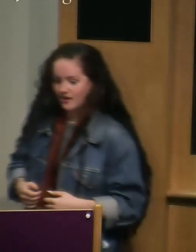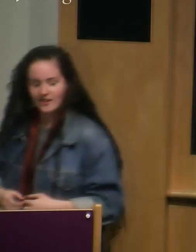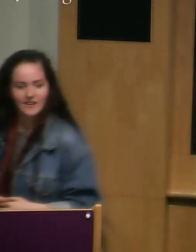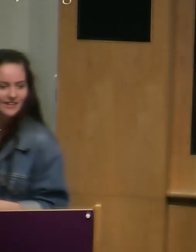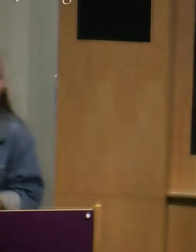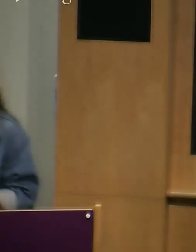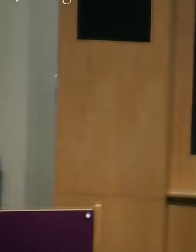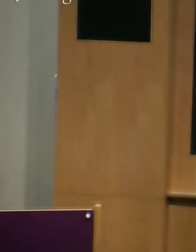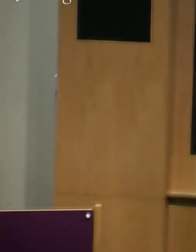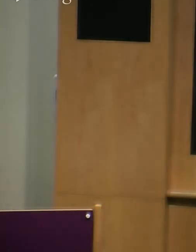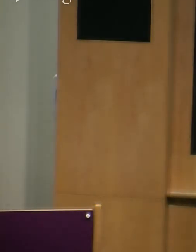the mentors.